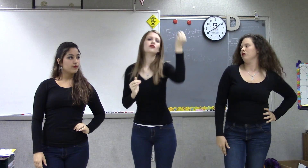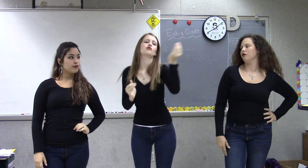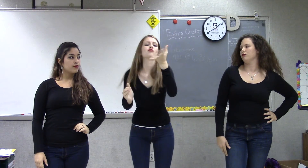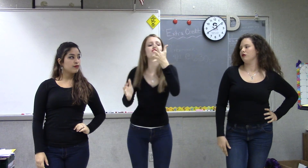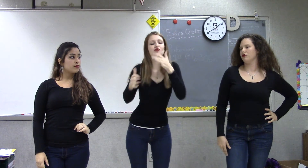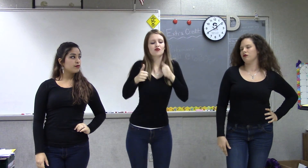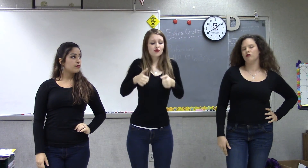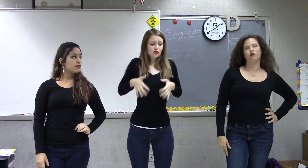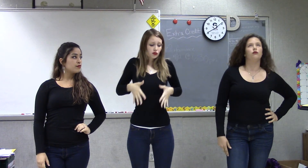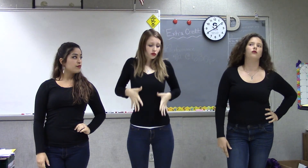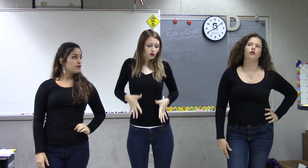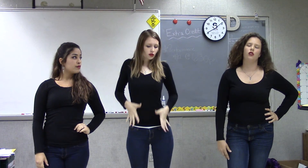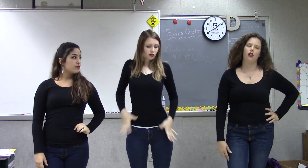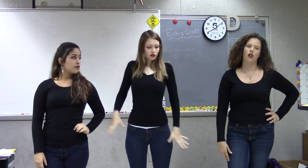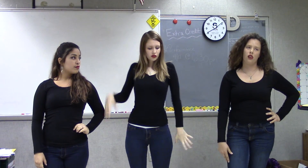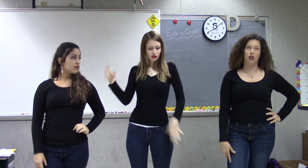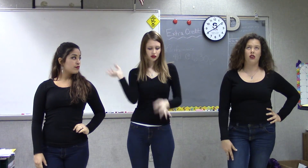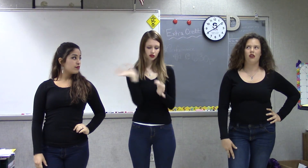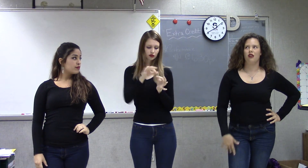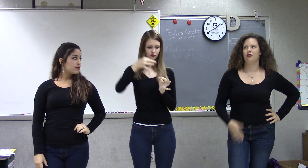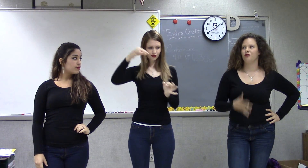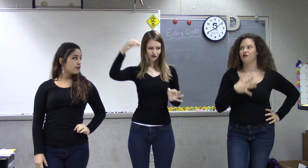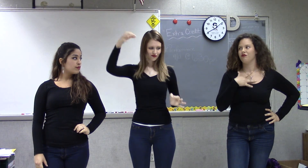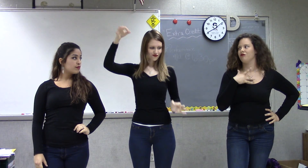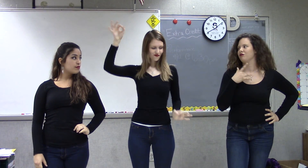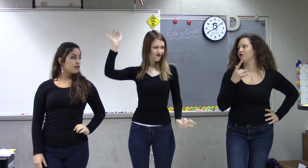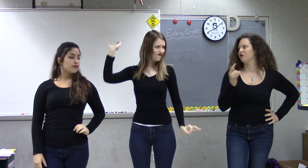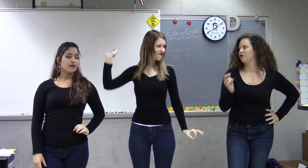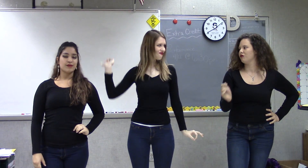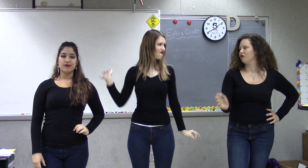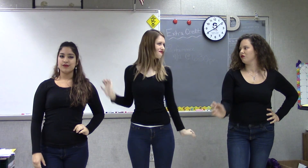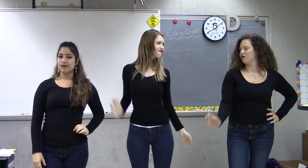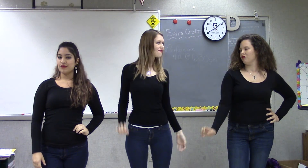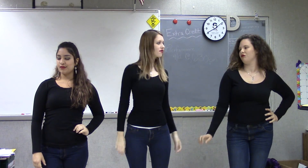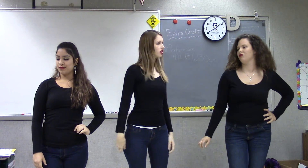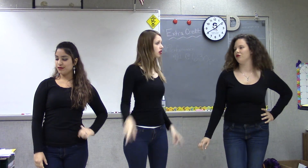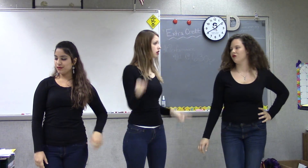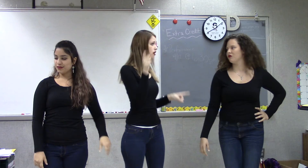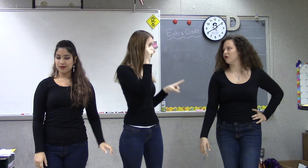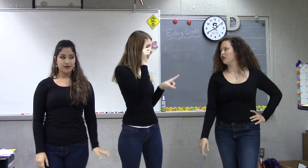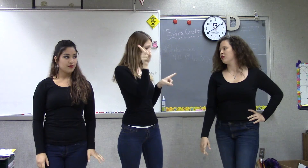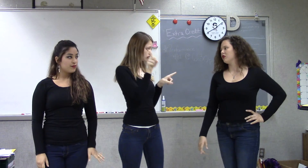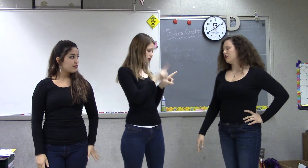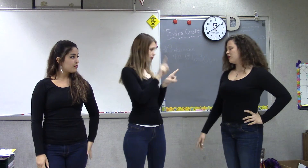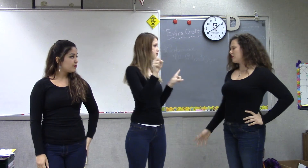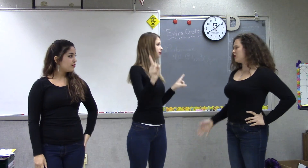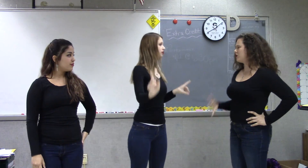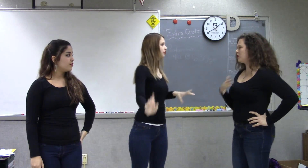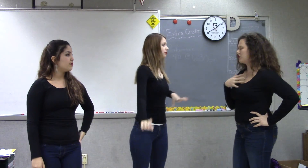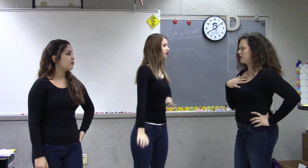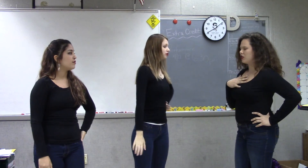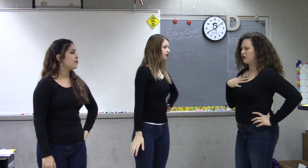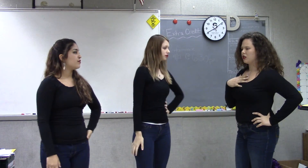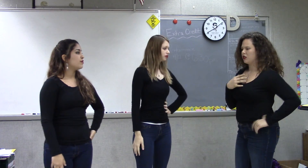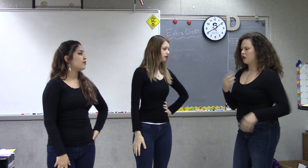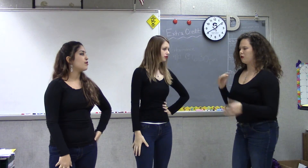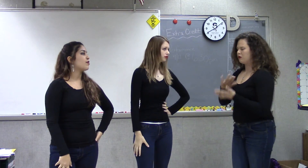To those poor unfortunate souls. Any other deal? If I become human,